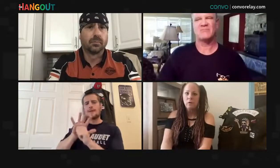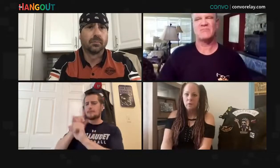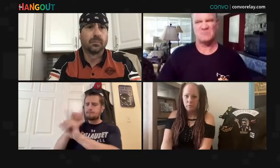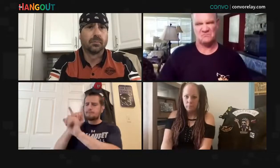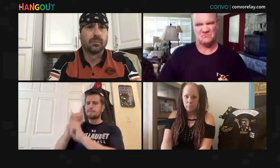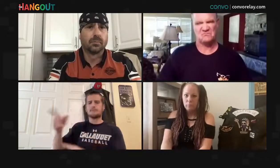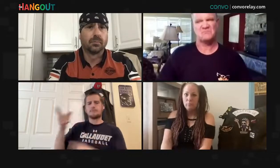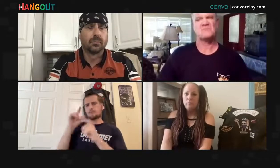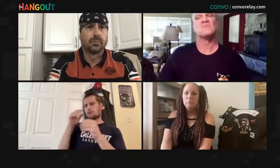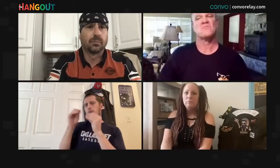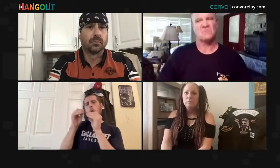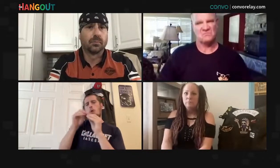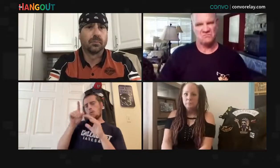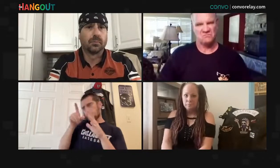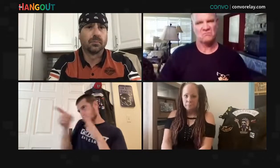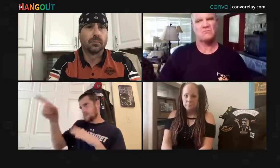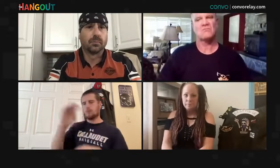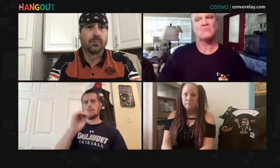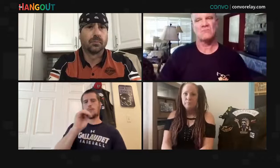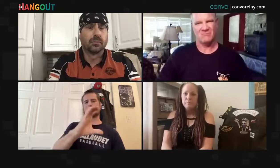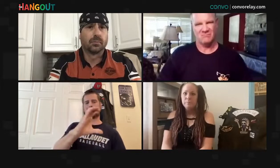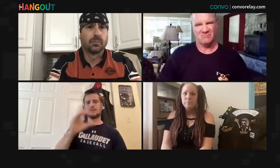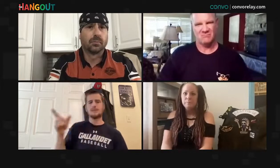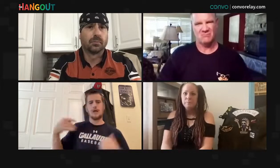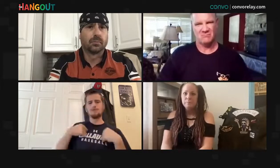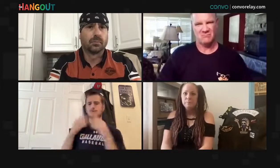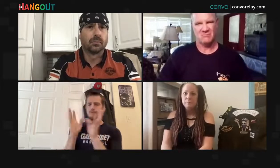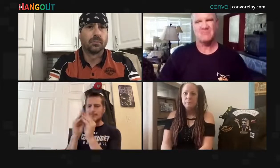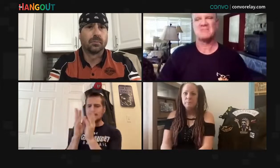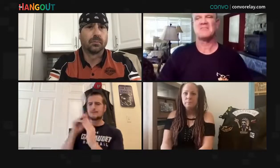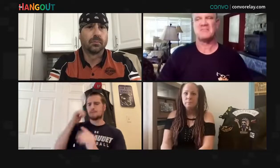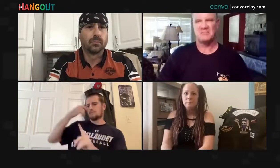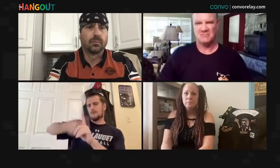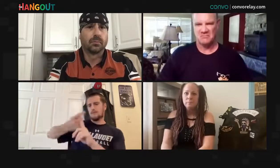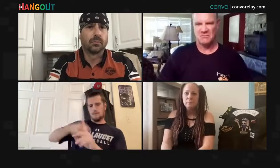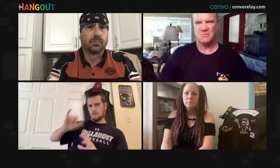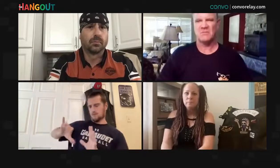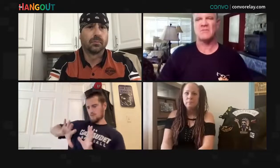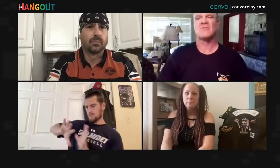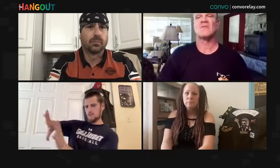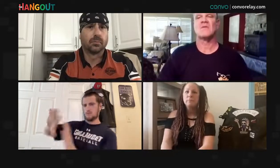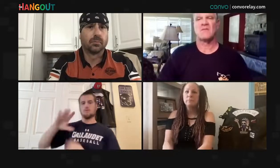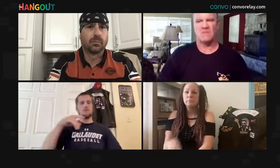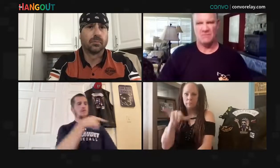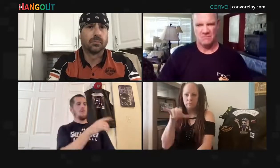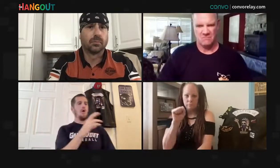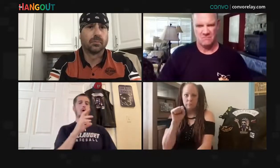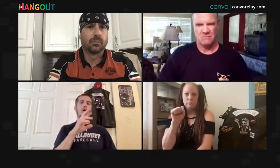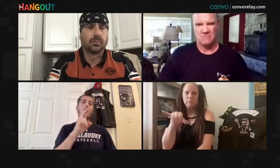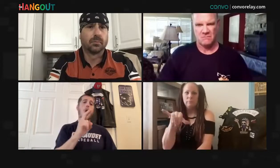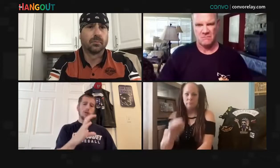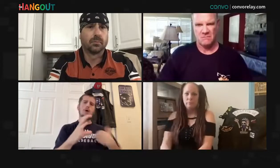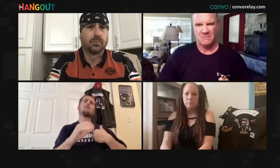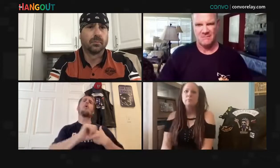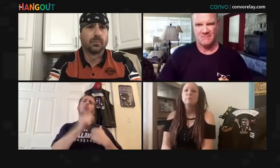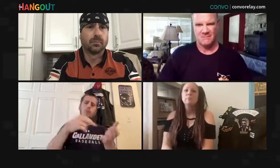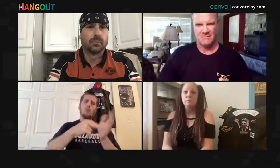own group, your own commitment that you have to go to the organization. They have their meetings every month, which is completely